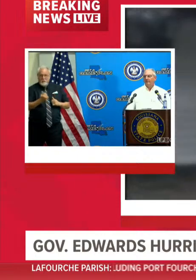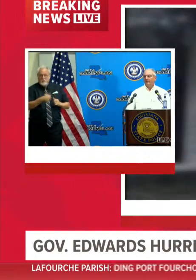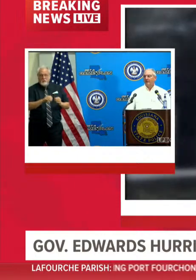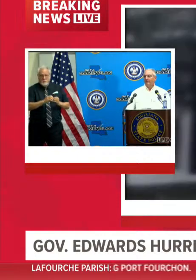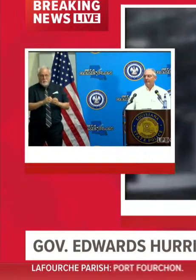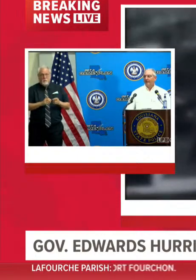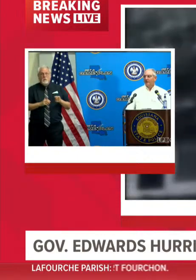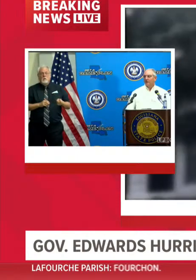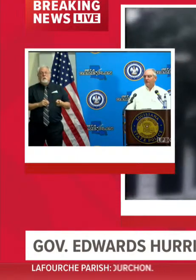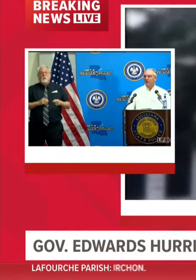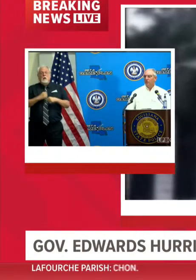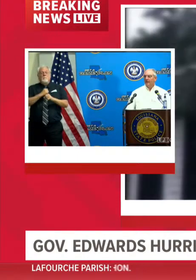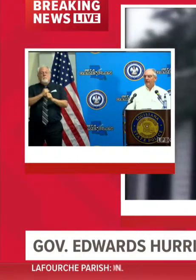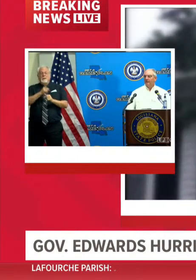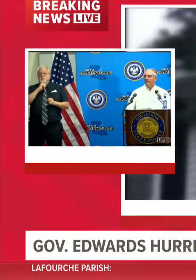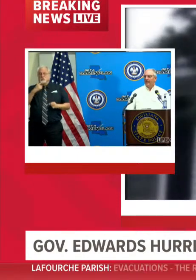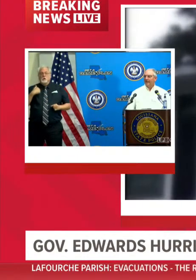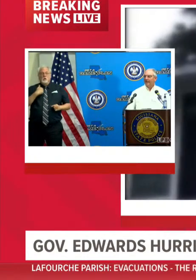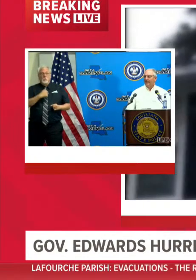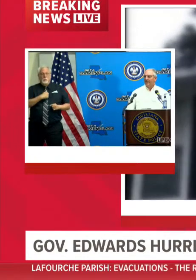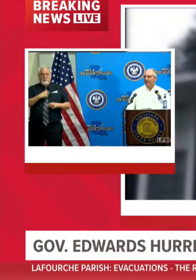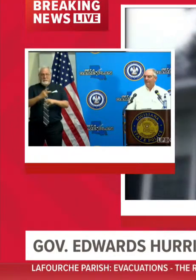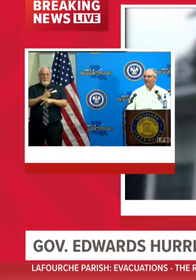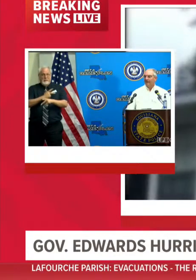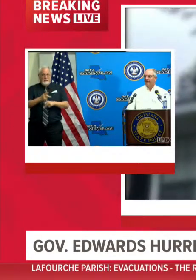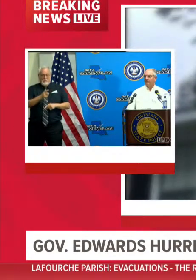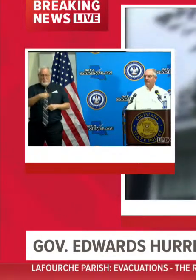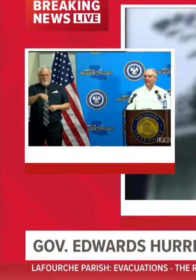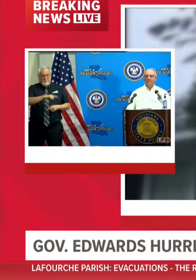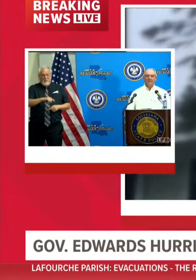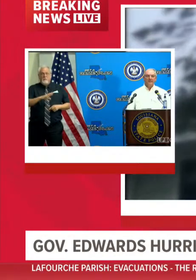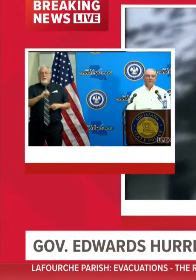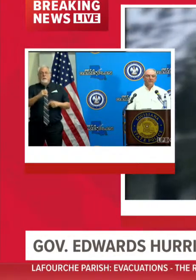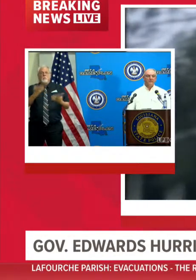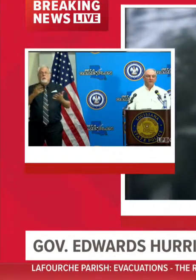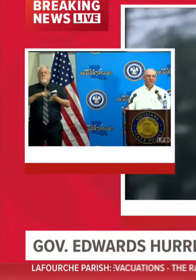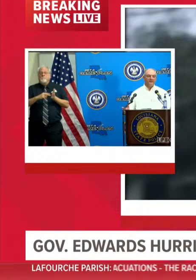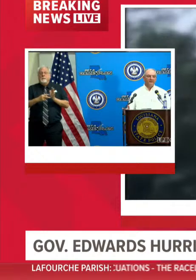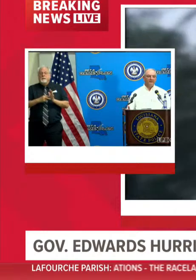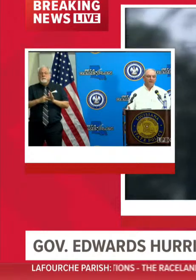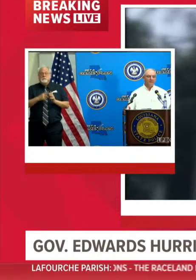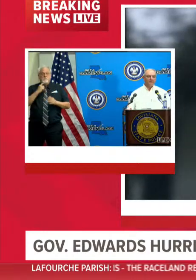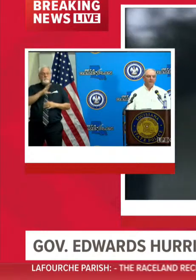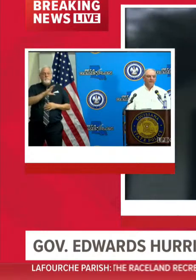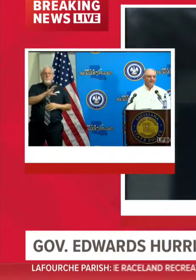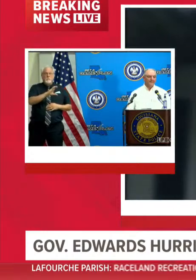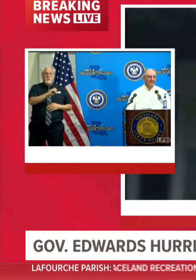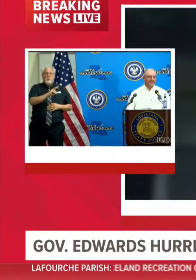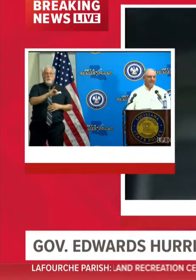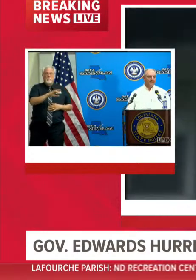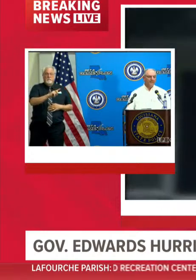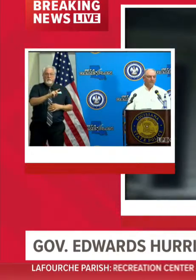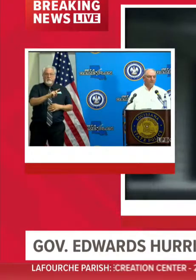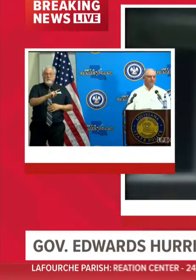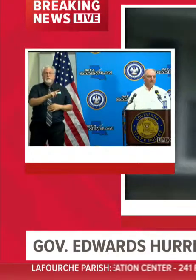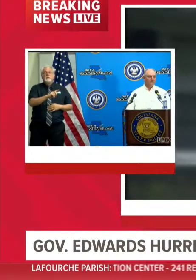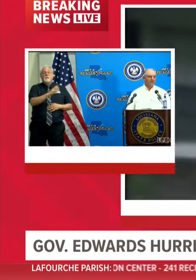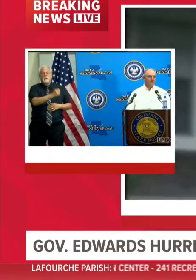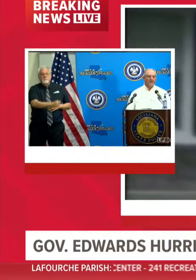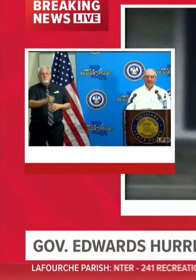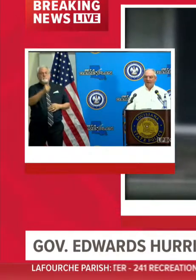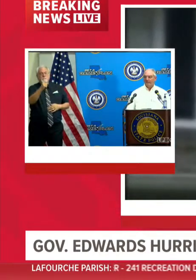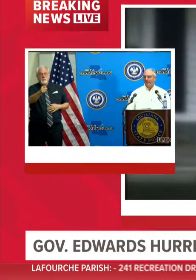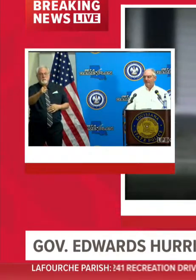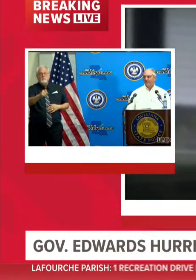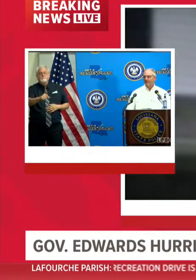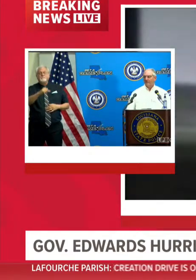habitable, making sure that we get them taken care of. And what that means in this COVID environment is getting them into